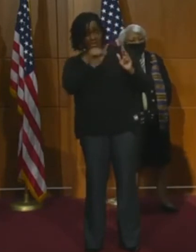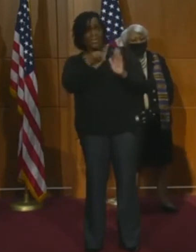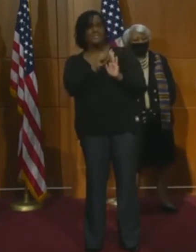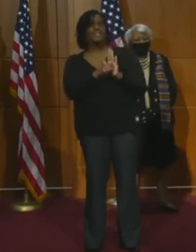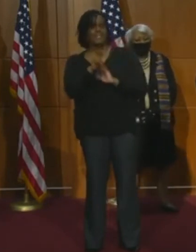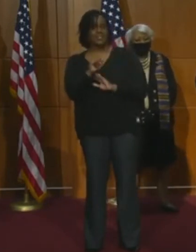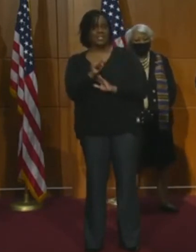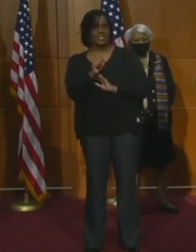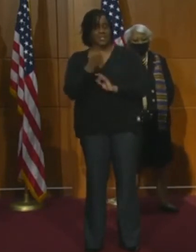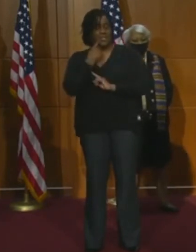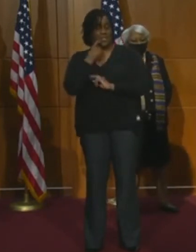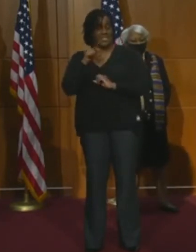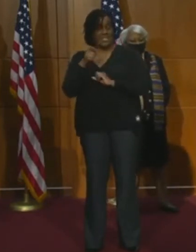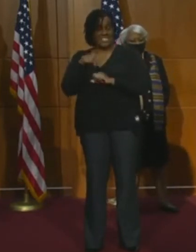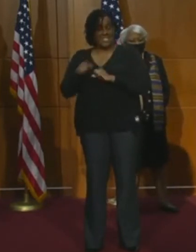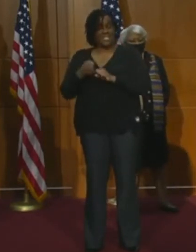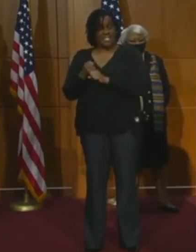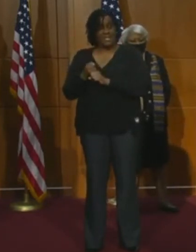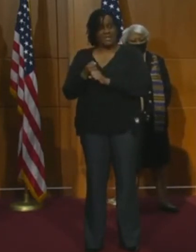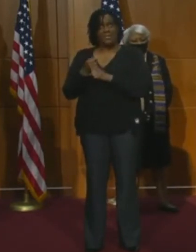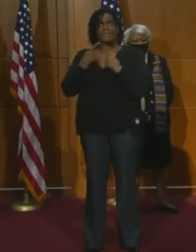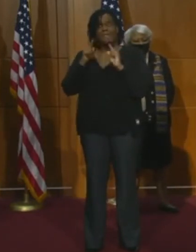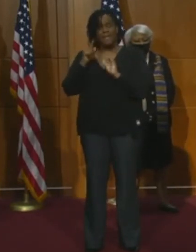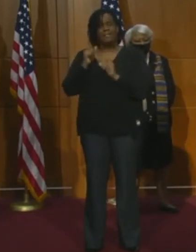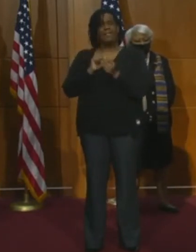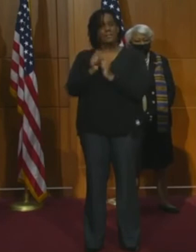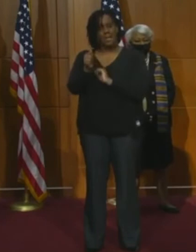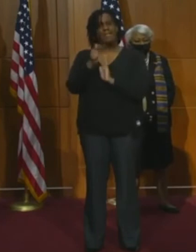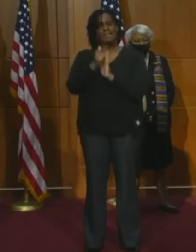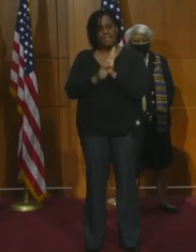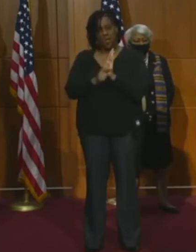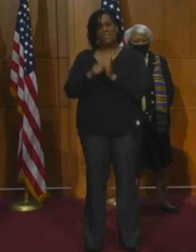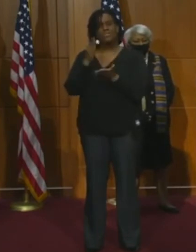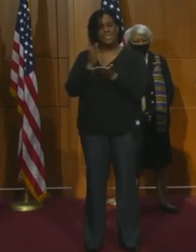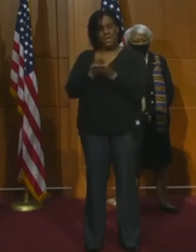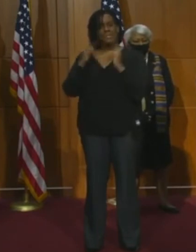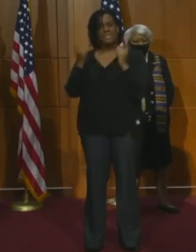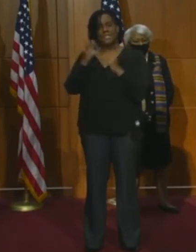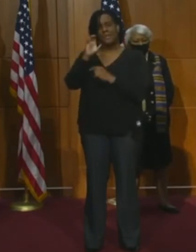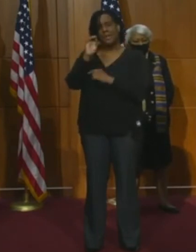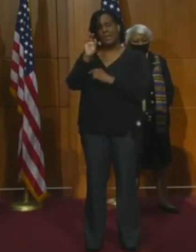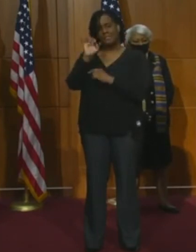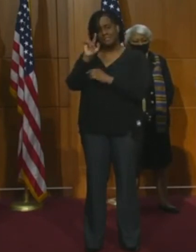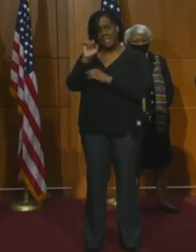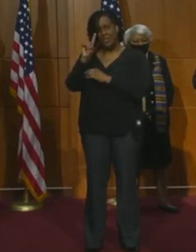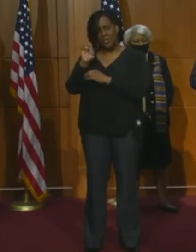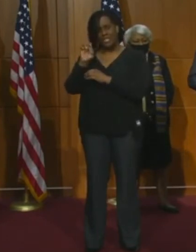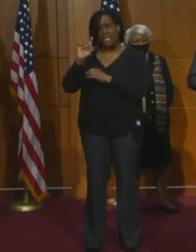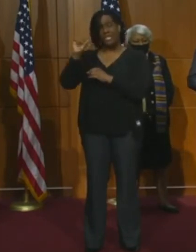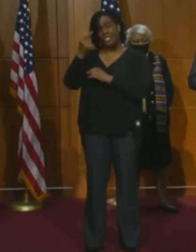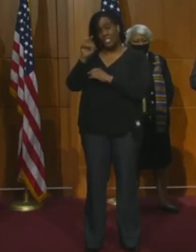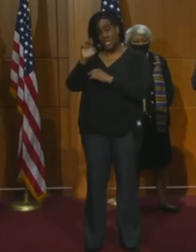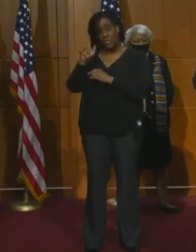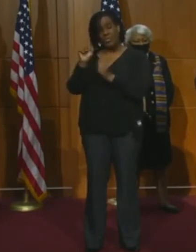we finally passed legislation to stop celebrating Confederate generals with a state holiday. We replaced it